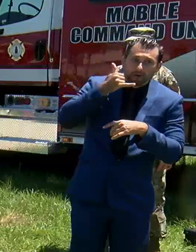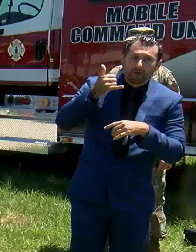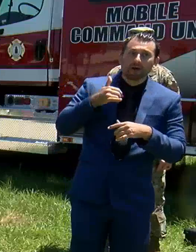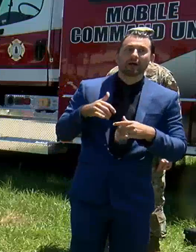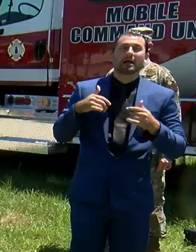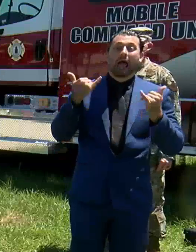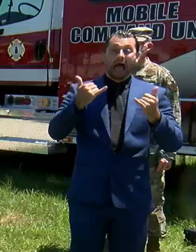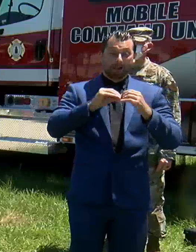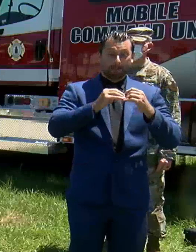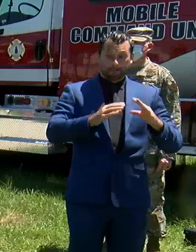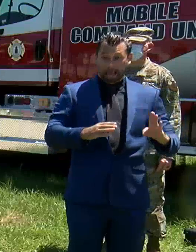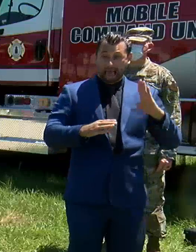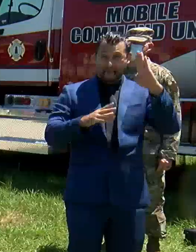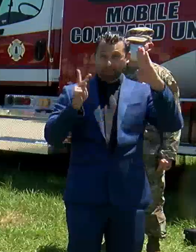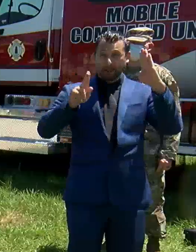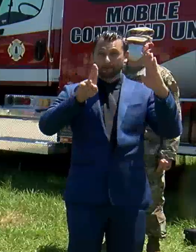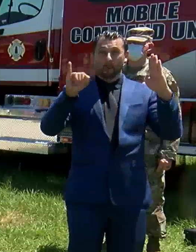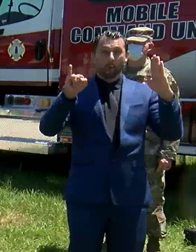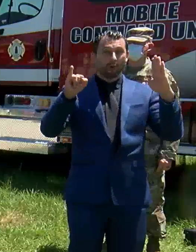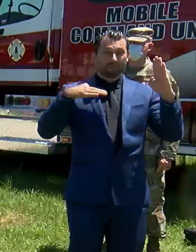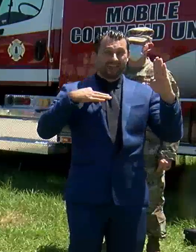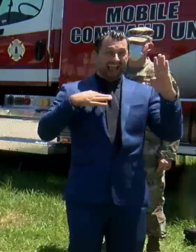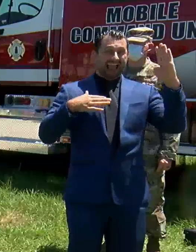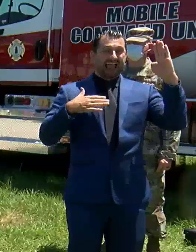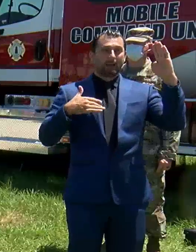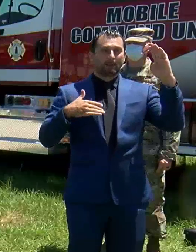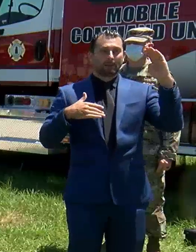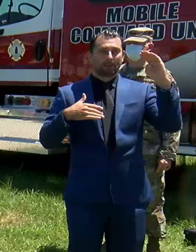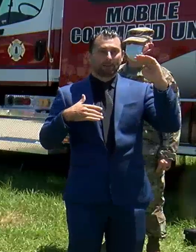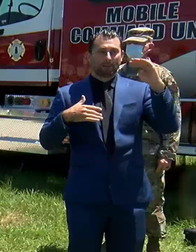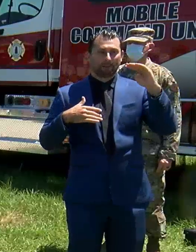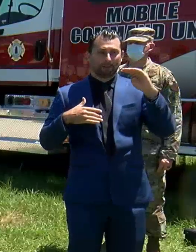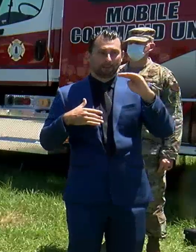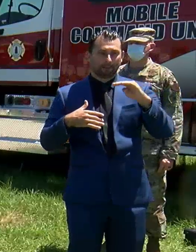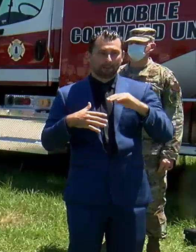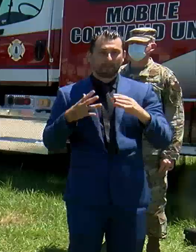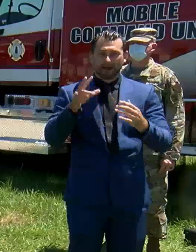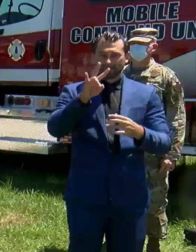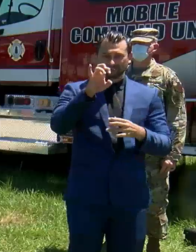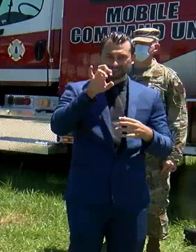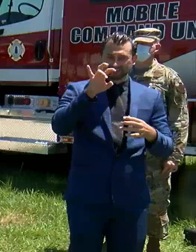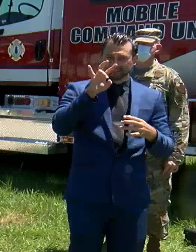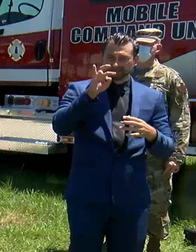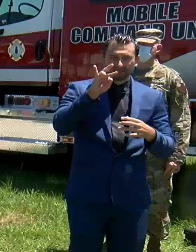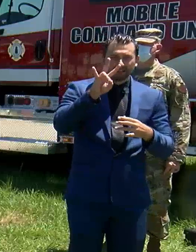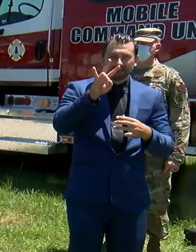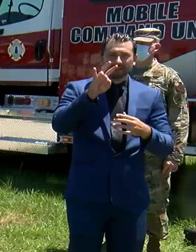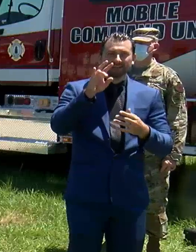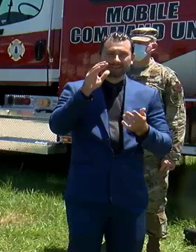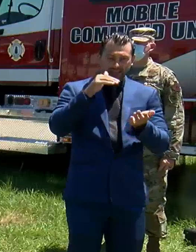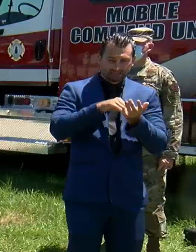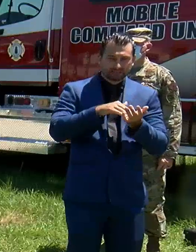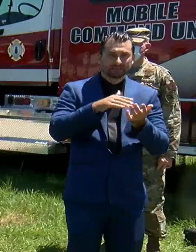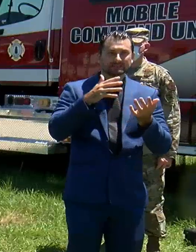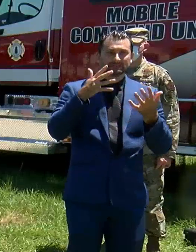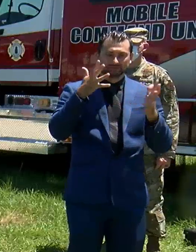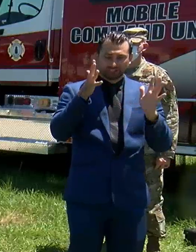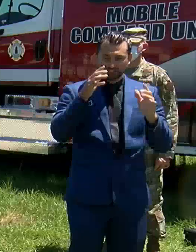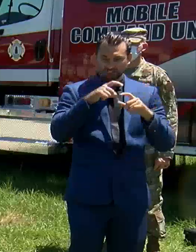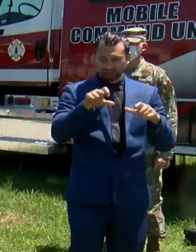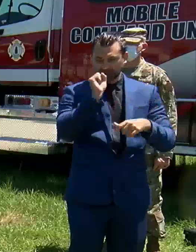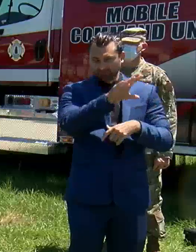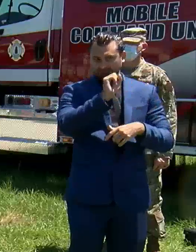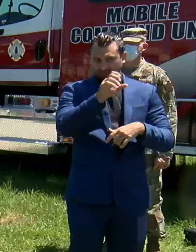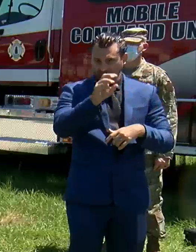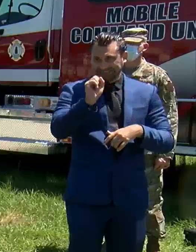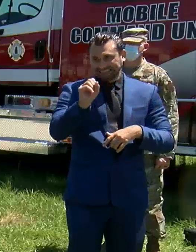have over 770,000 claims have been processed, been sending out a lot of payments. We got to keep it up. We got to keep the momentum up. But if we get